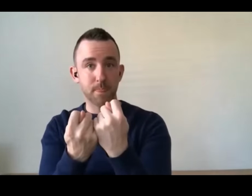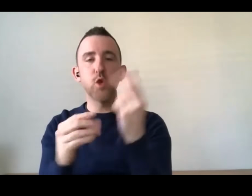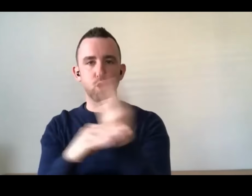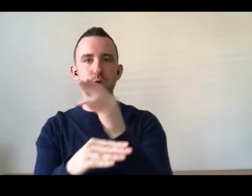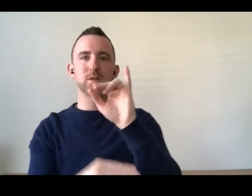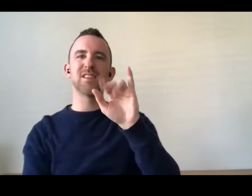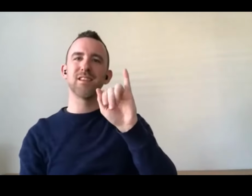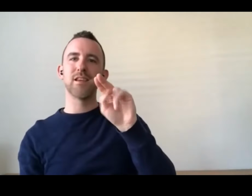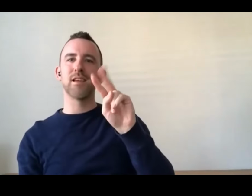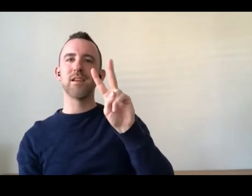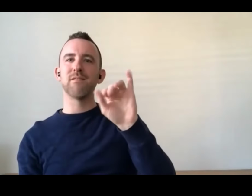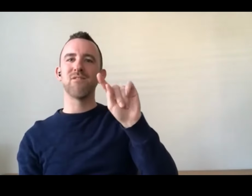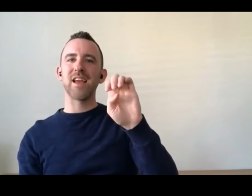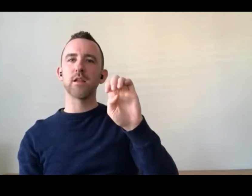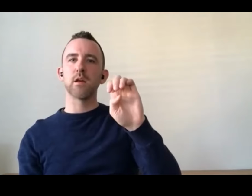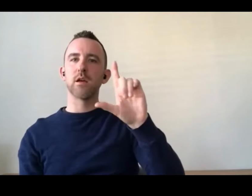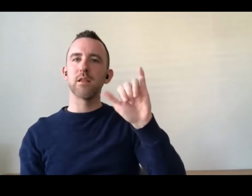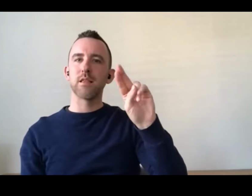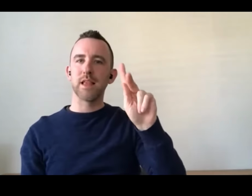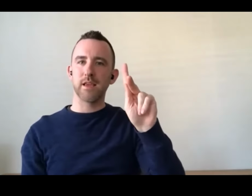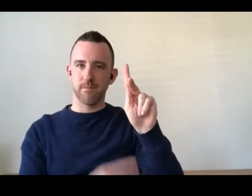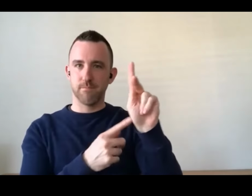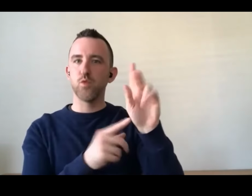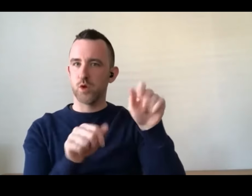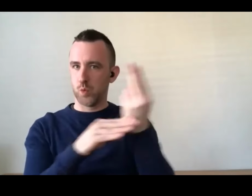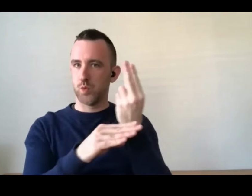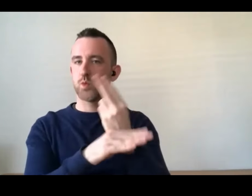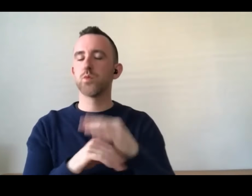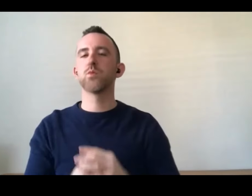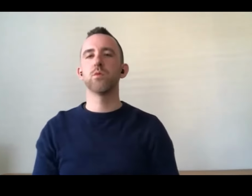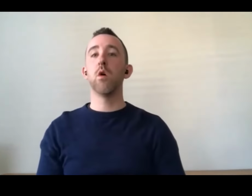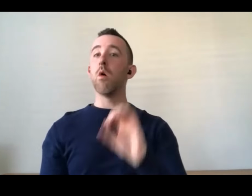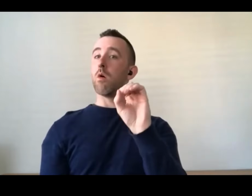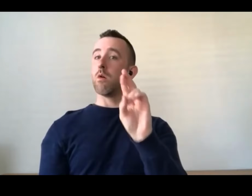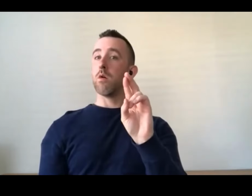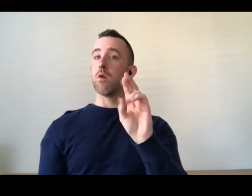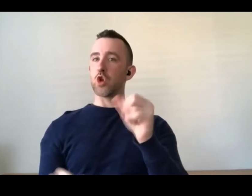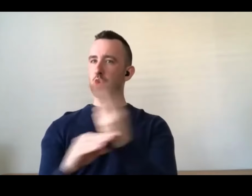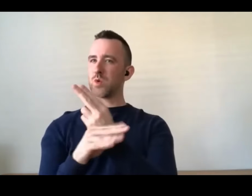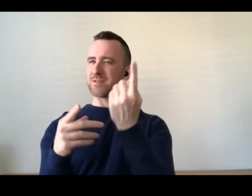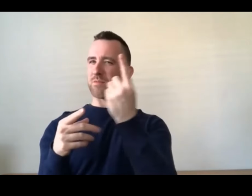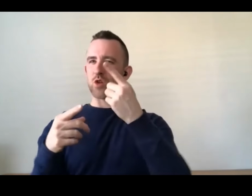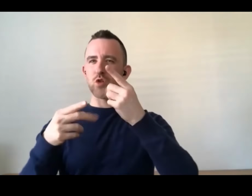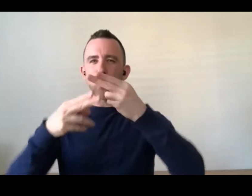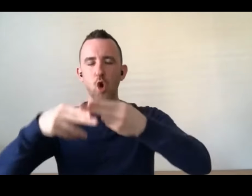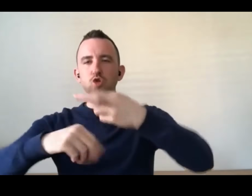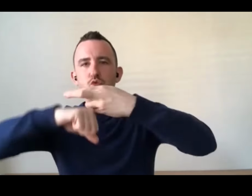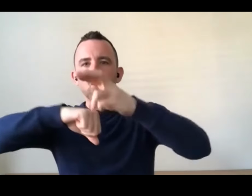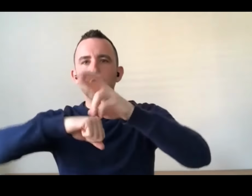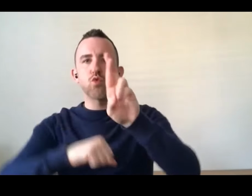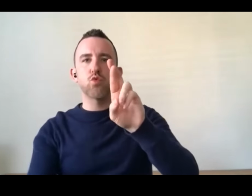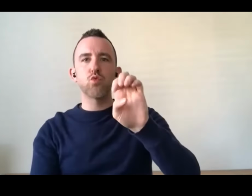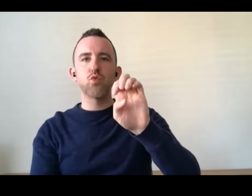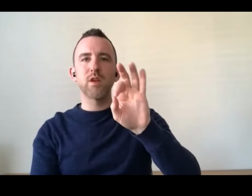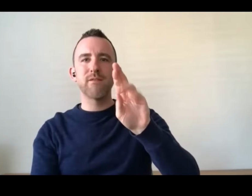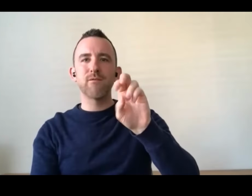there's a little invite area on the website when you log in. Or you can actually use a thing called a referral code. And that code is basically a